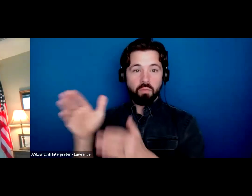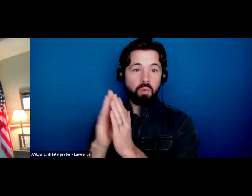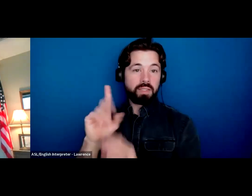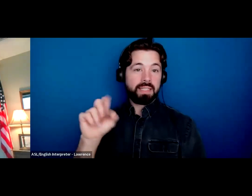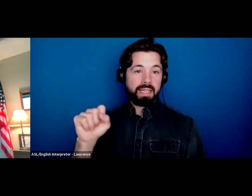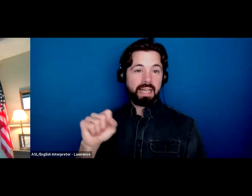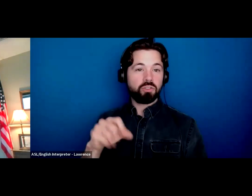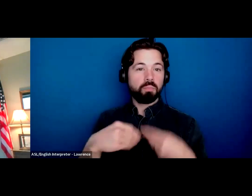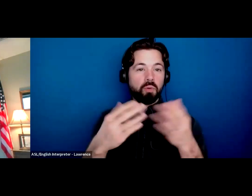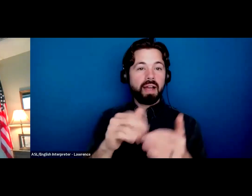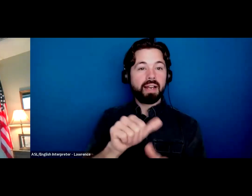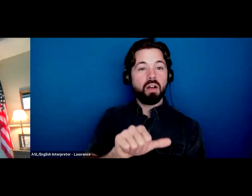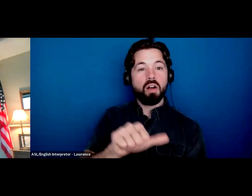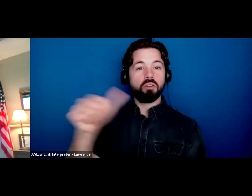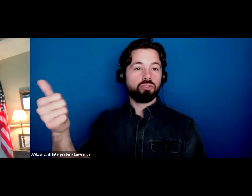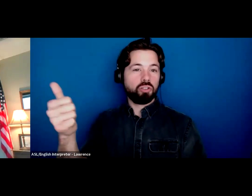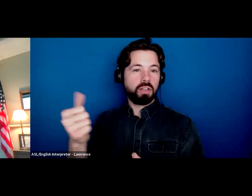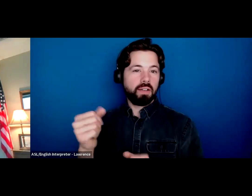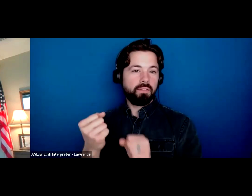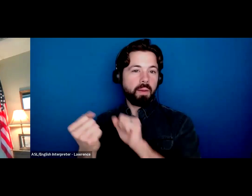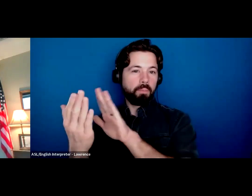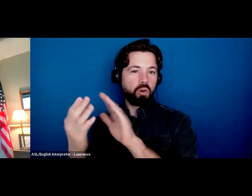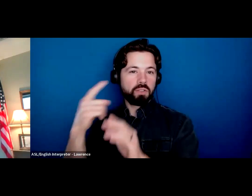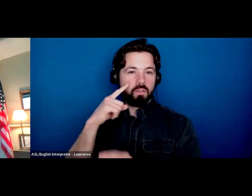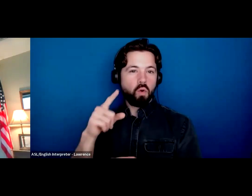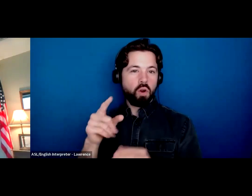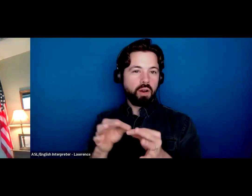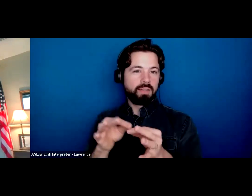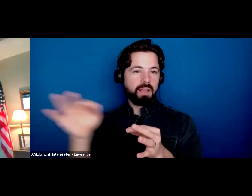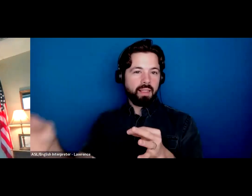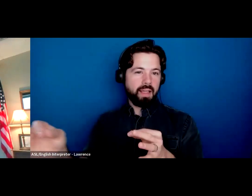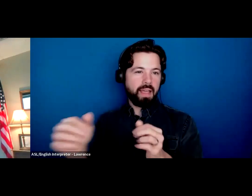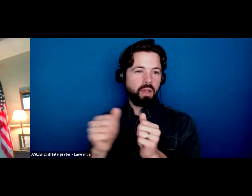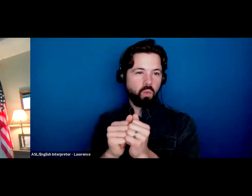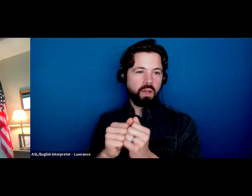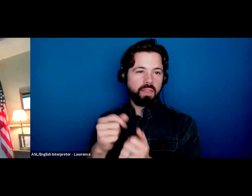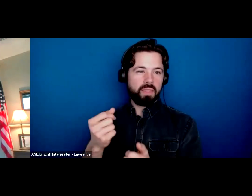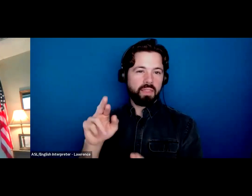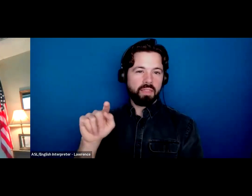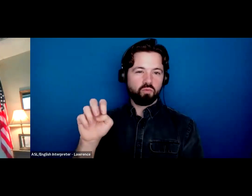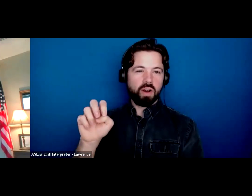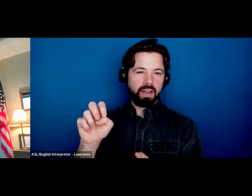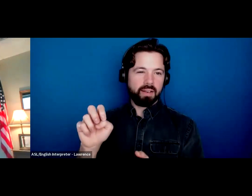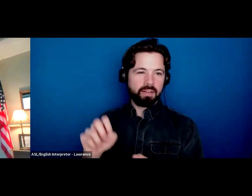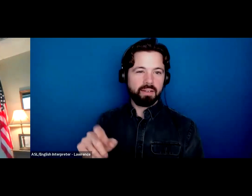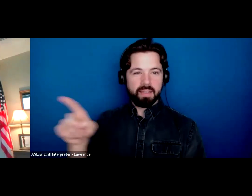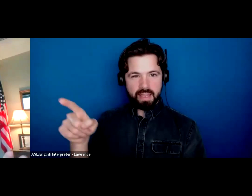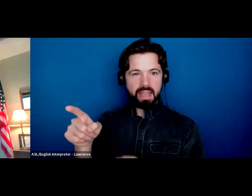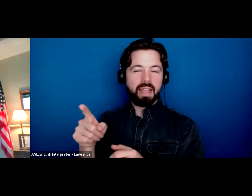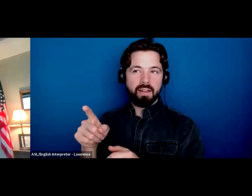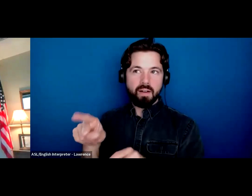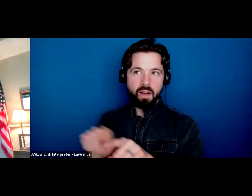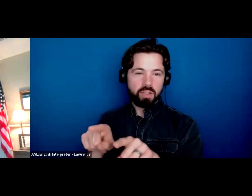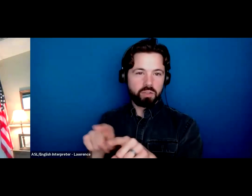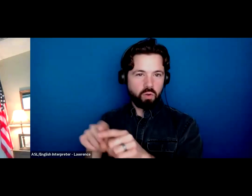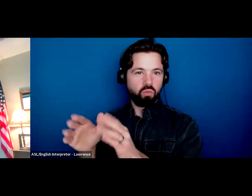alternative to the current rate delay, prioritizing the provider rates that will maximize federal matching funds. And they requested that